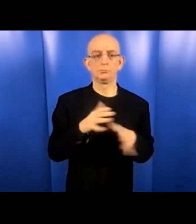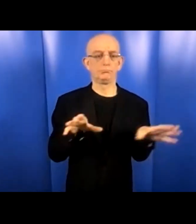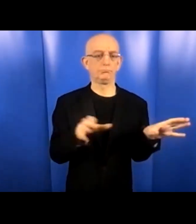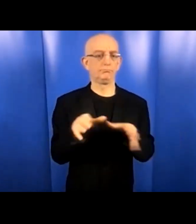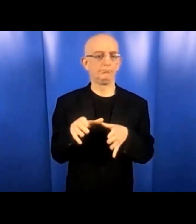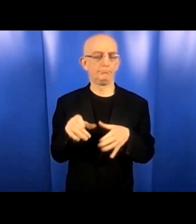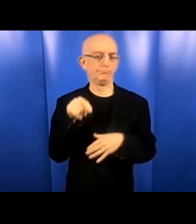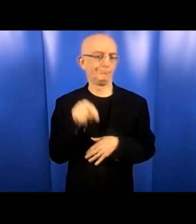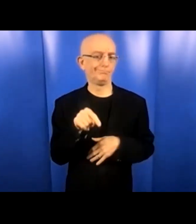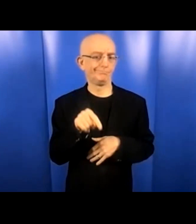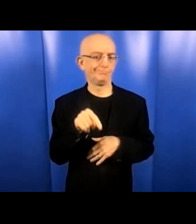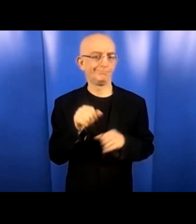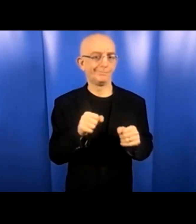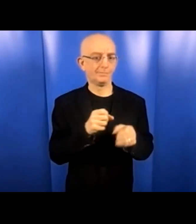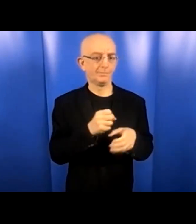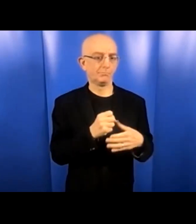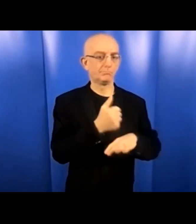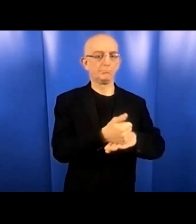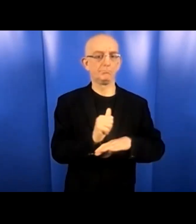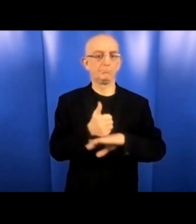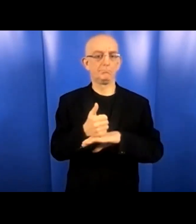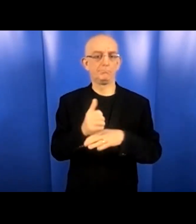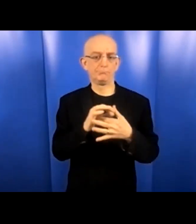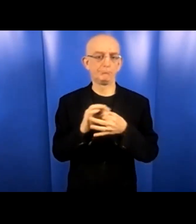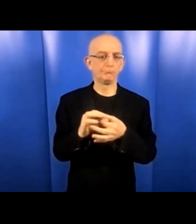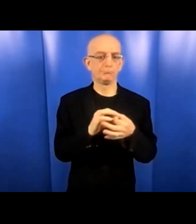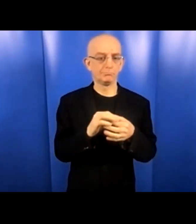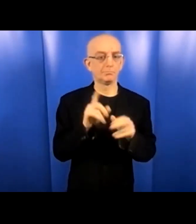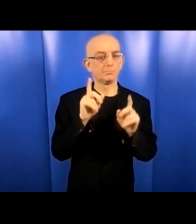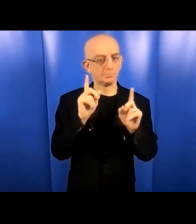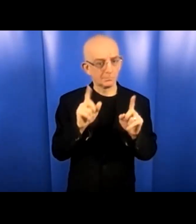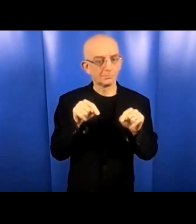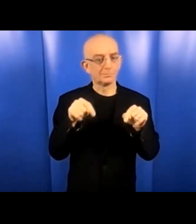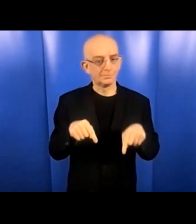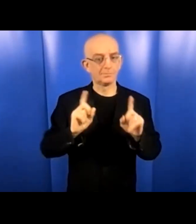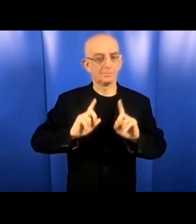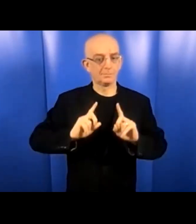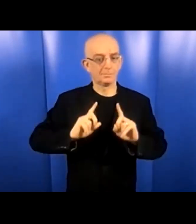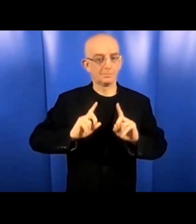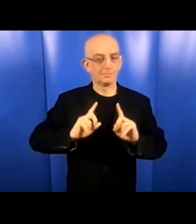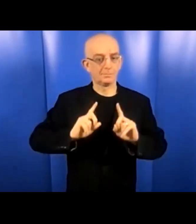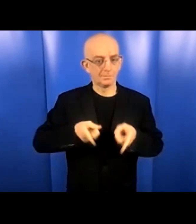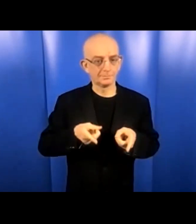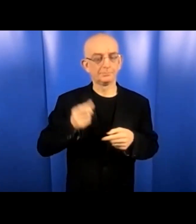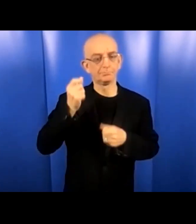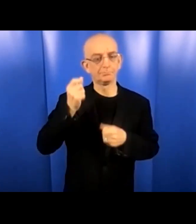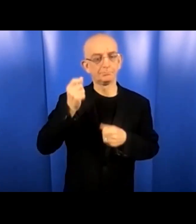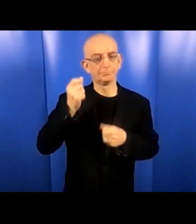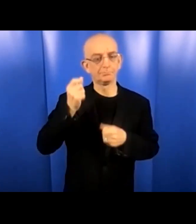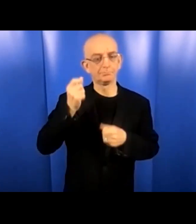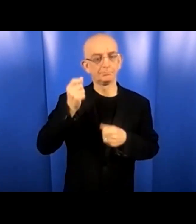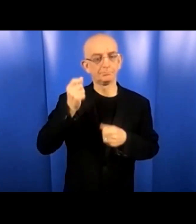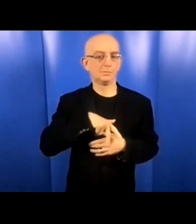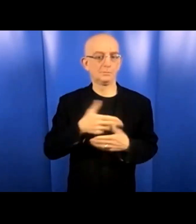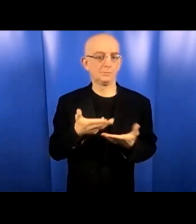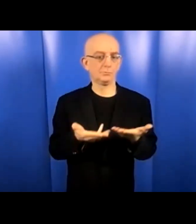there does need to be understanding from the social justice movement and the civic space, but there also needs to